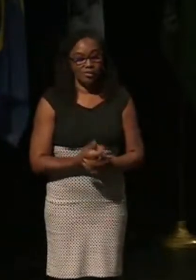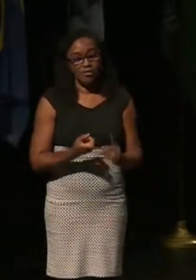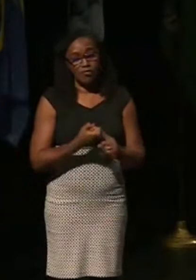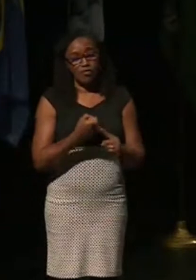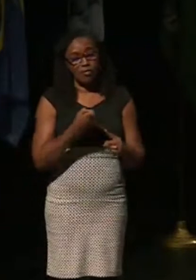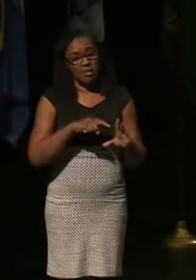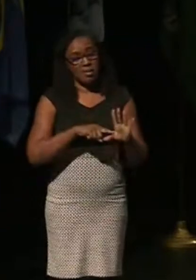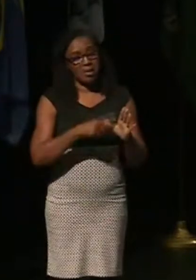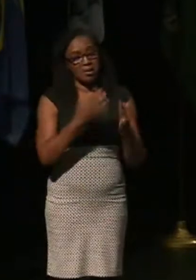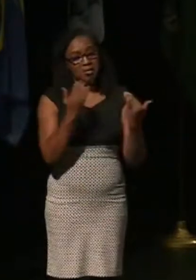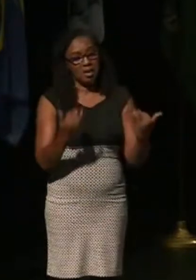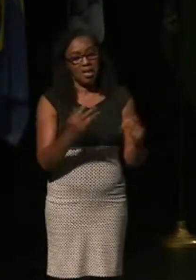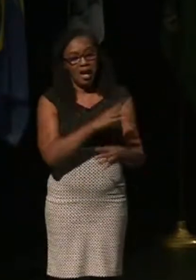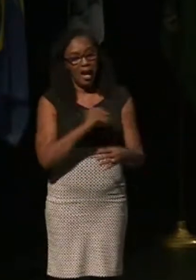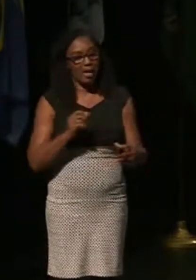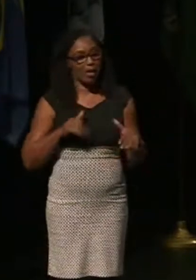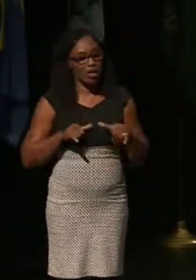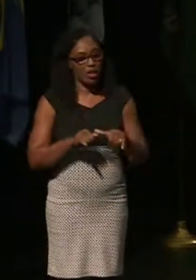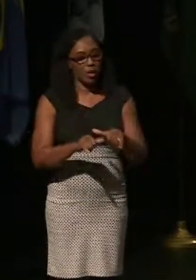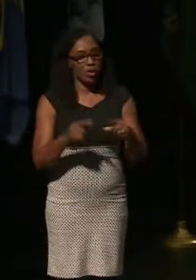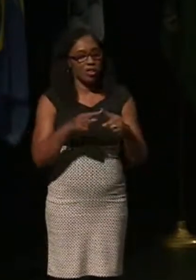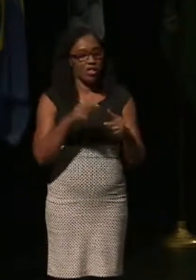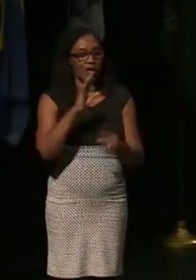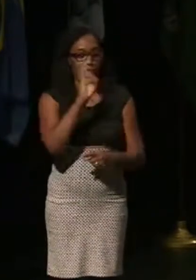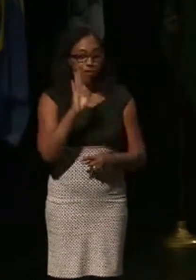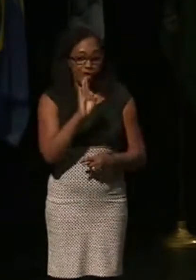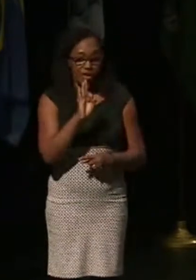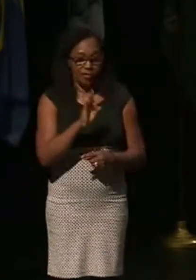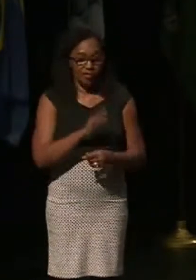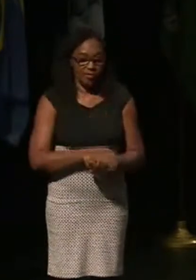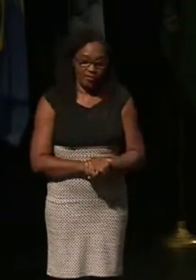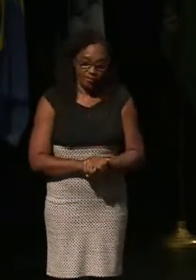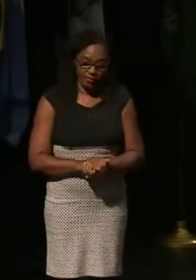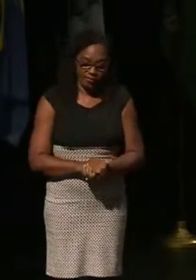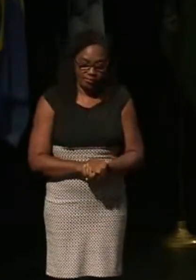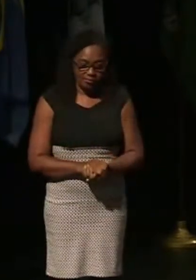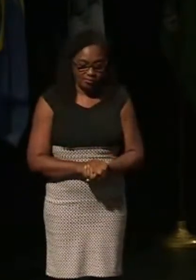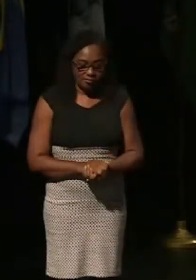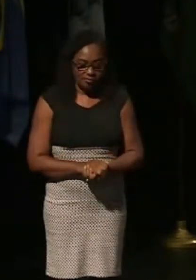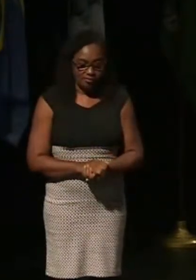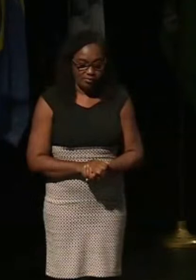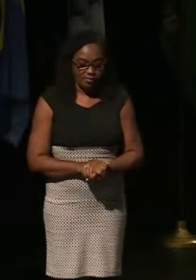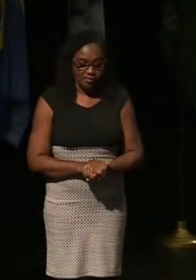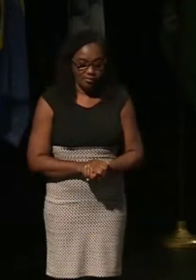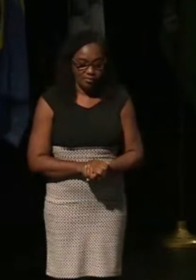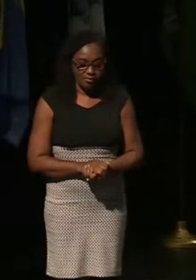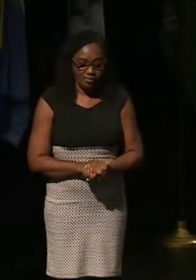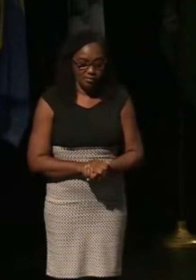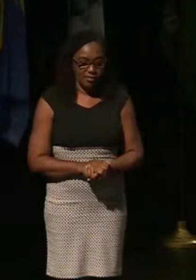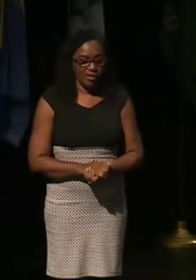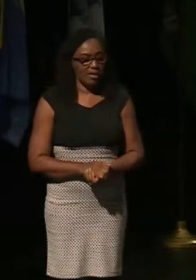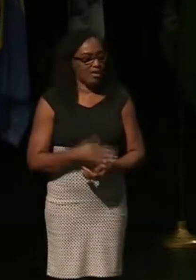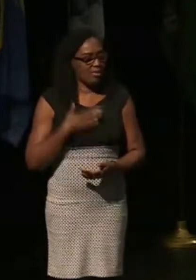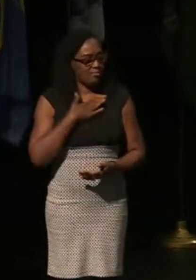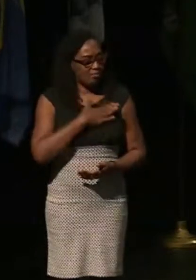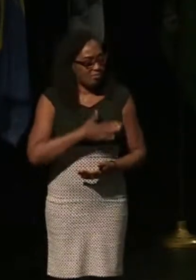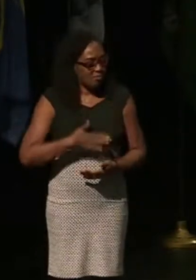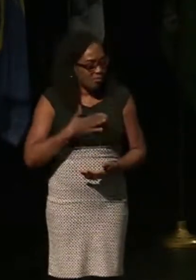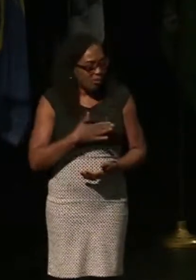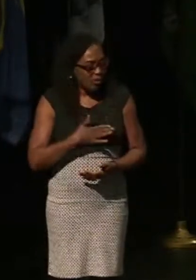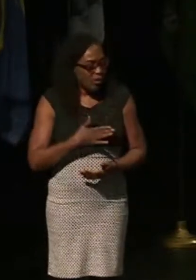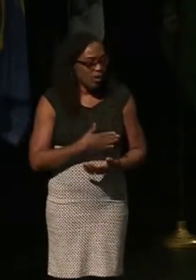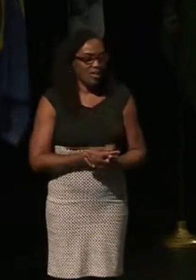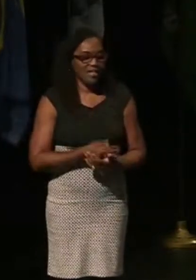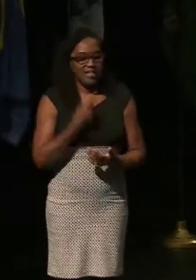and Friday. This is a return to in-person celebrations. It is my pleasure to host you all at